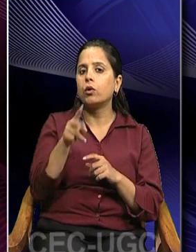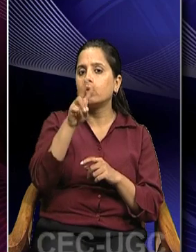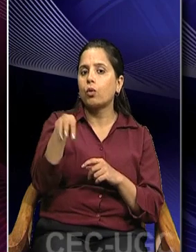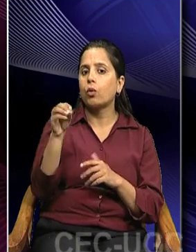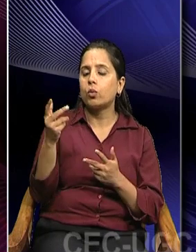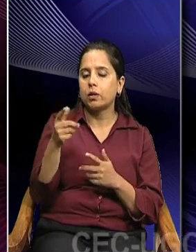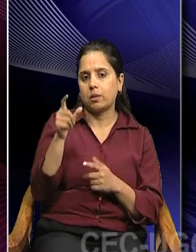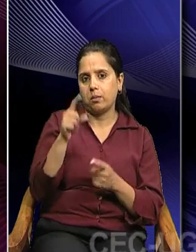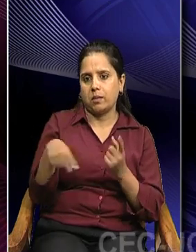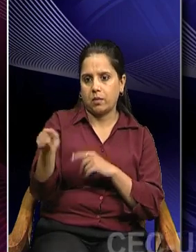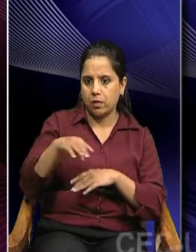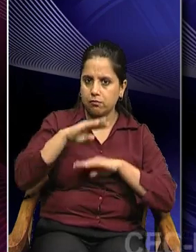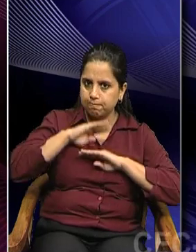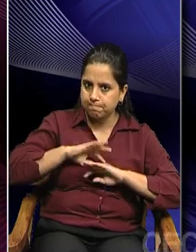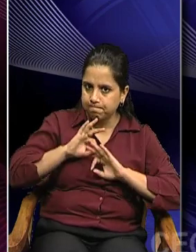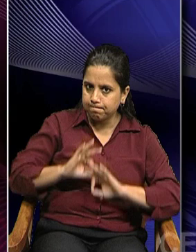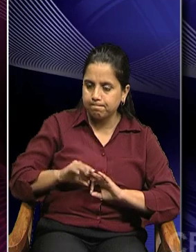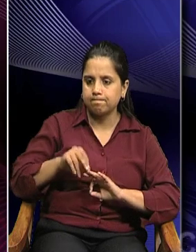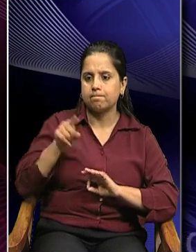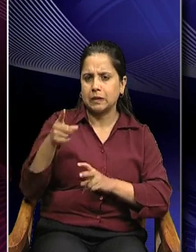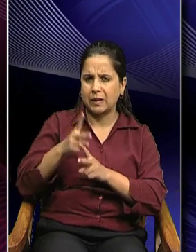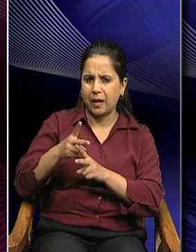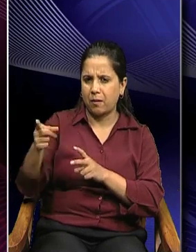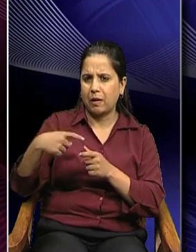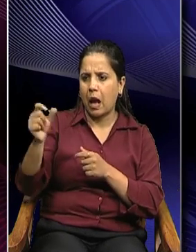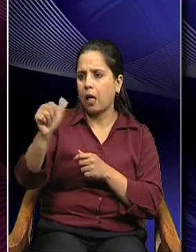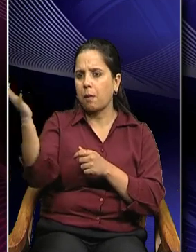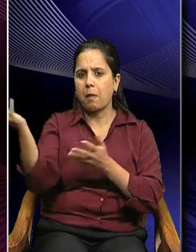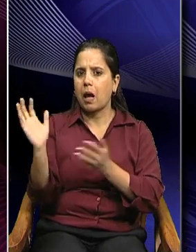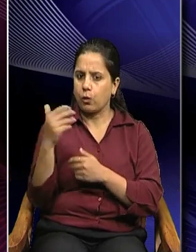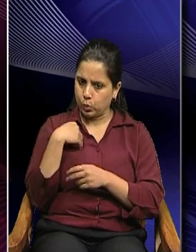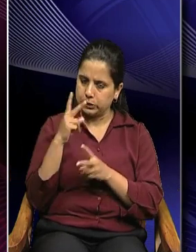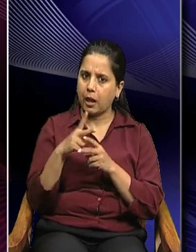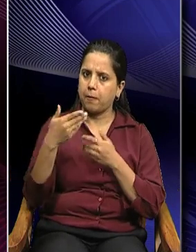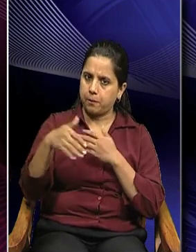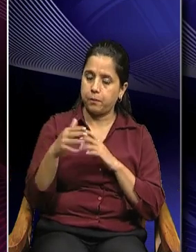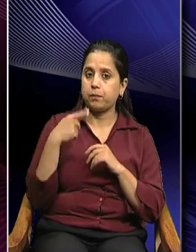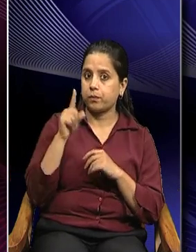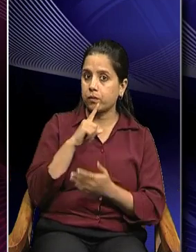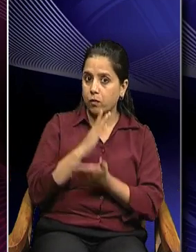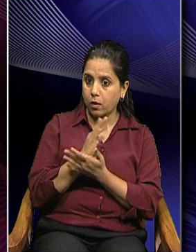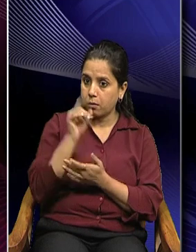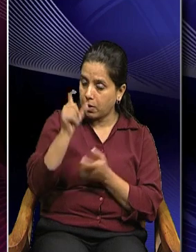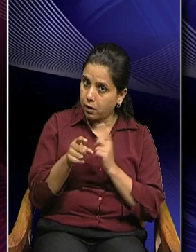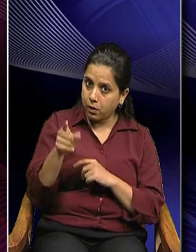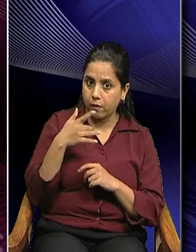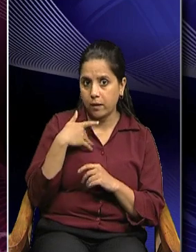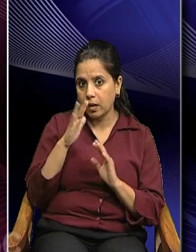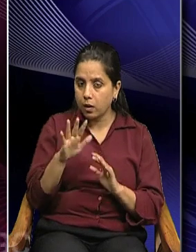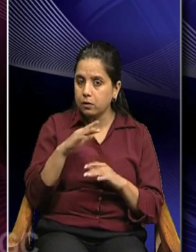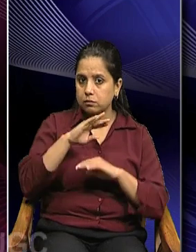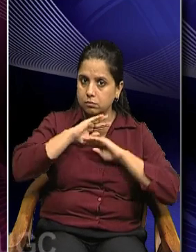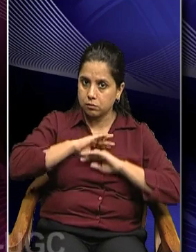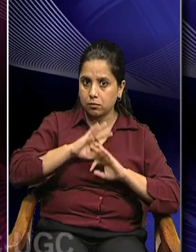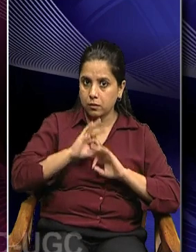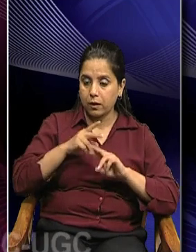customer satisfaction and customers retention. We should ensure that customers should be satisfied, and unless